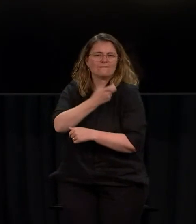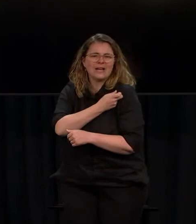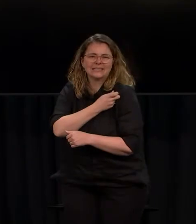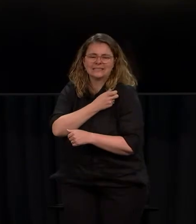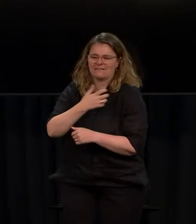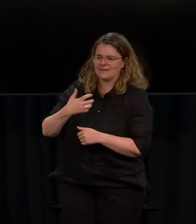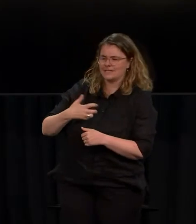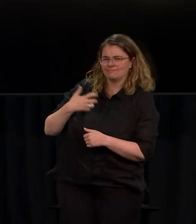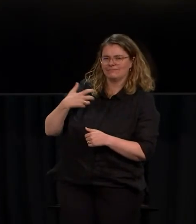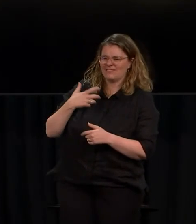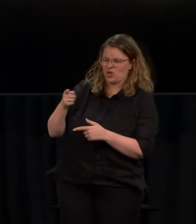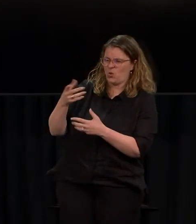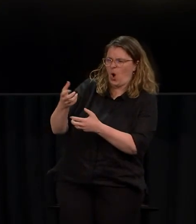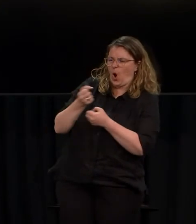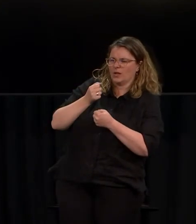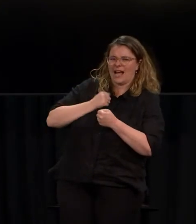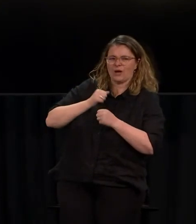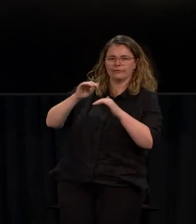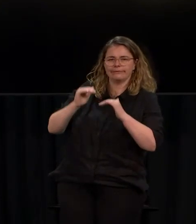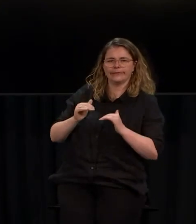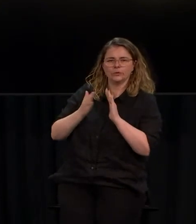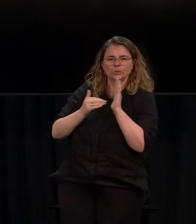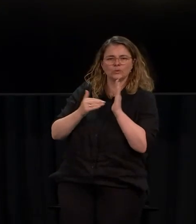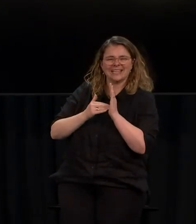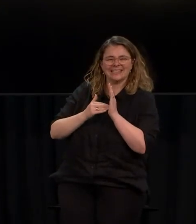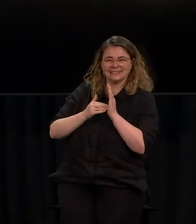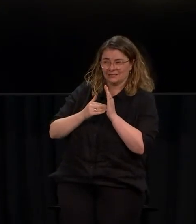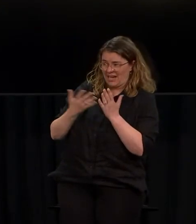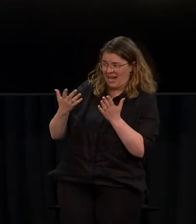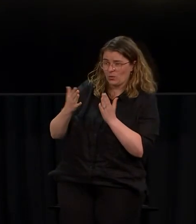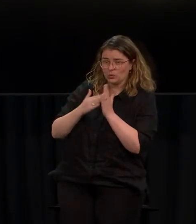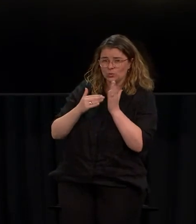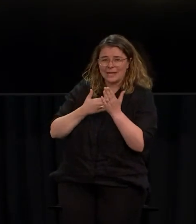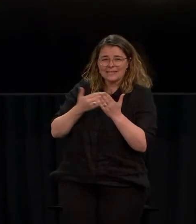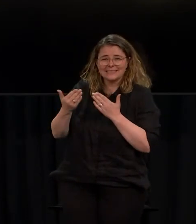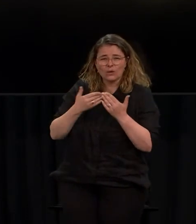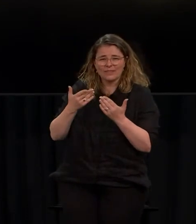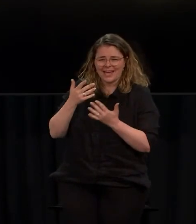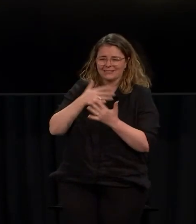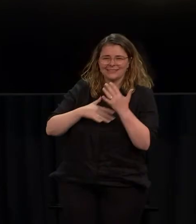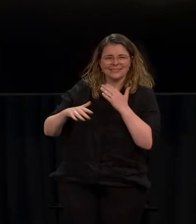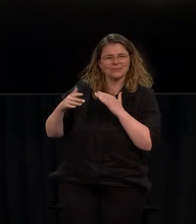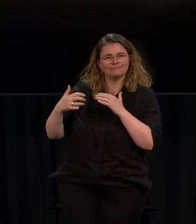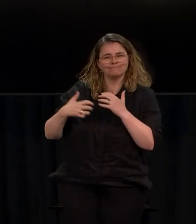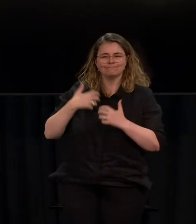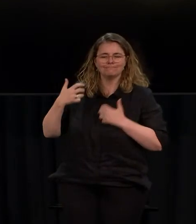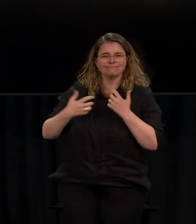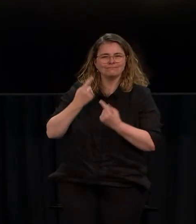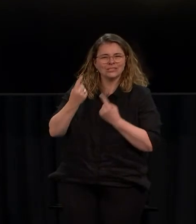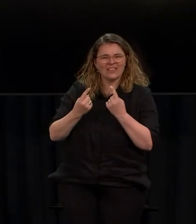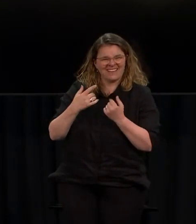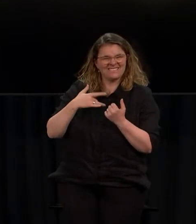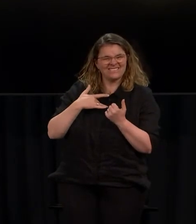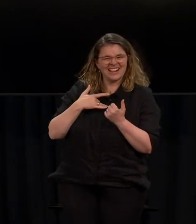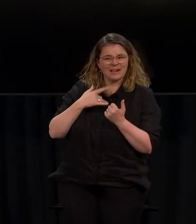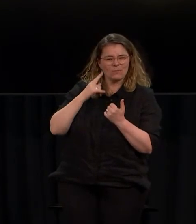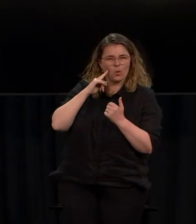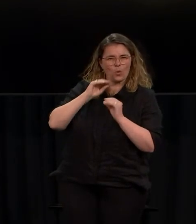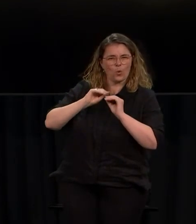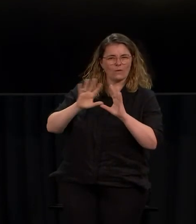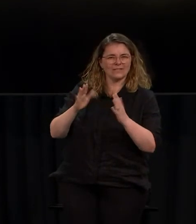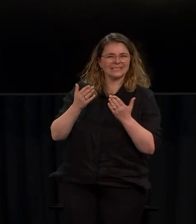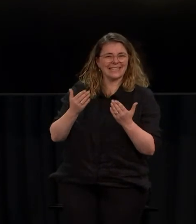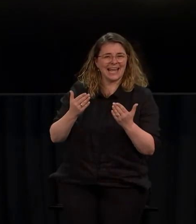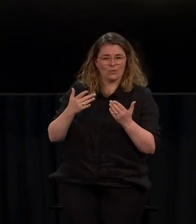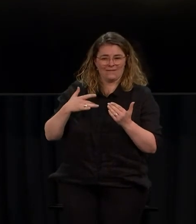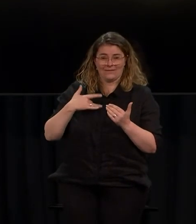who feel they're being held back. How does New Zealand deal with that? Because that is, becoming, I suppose, more pointed, especially